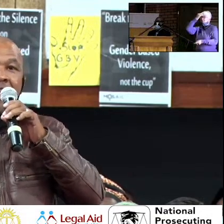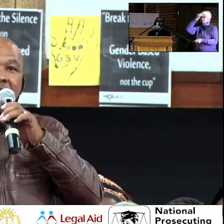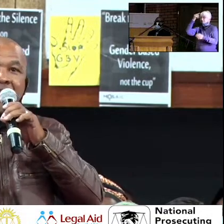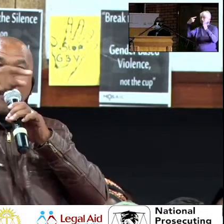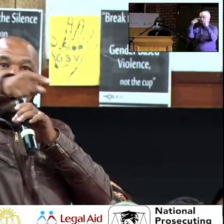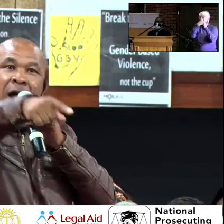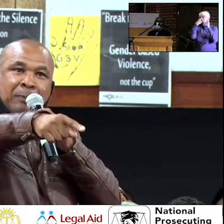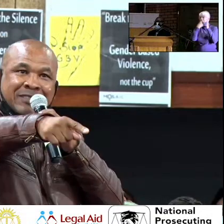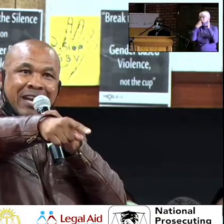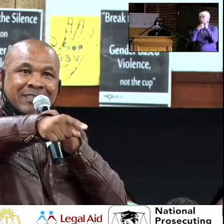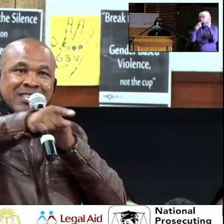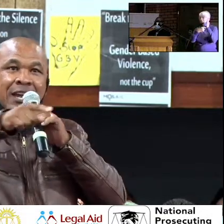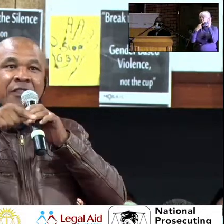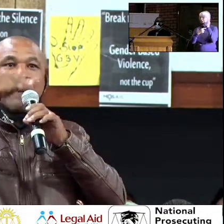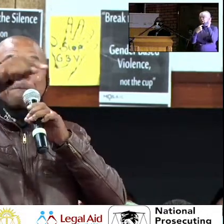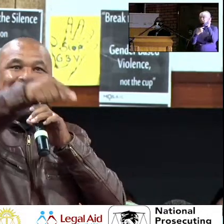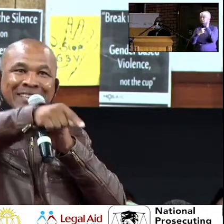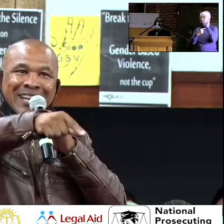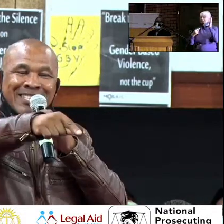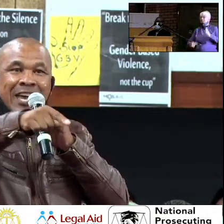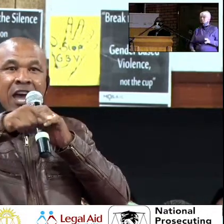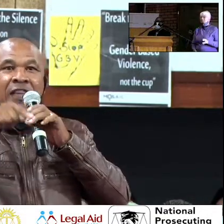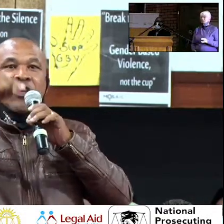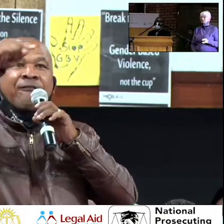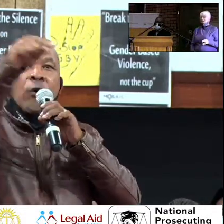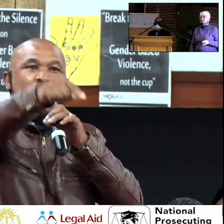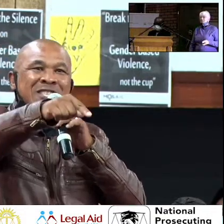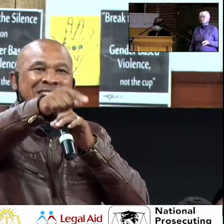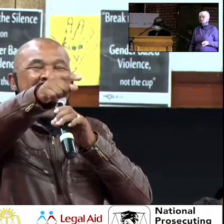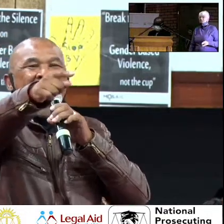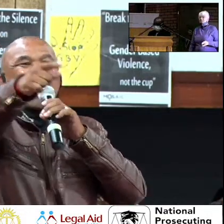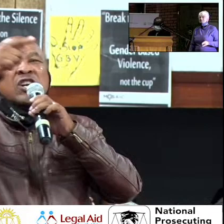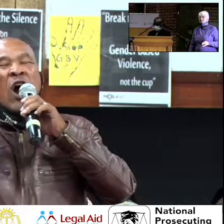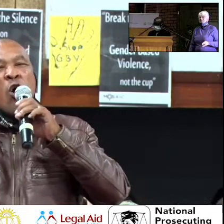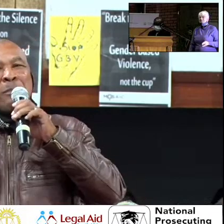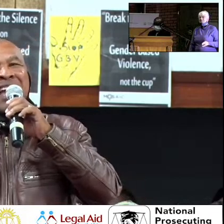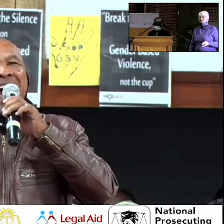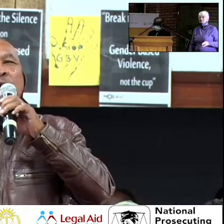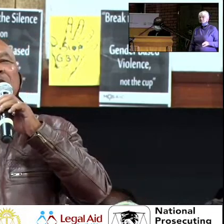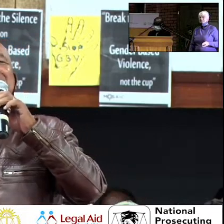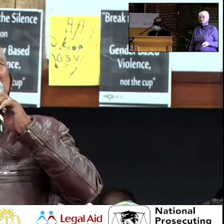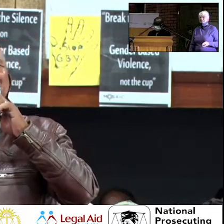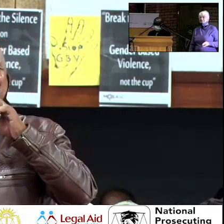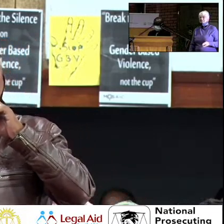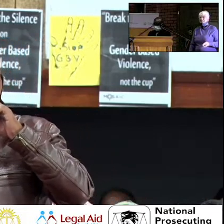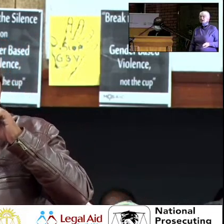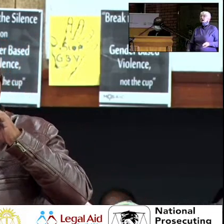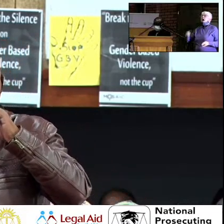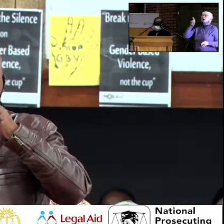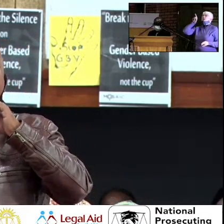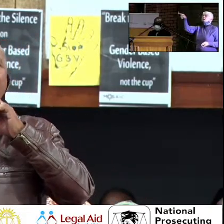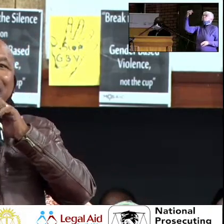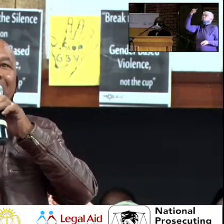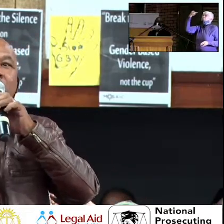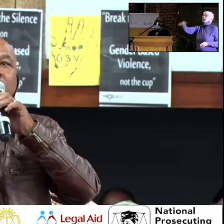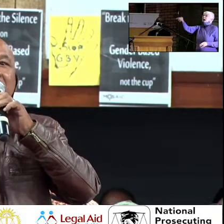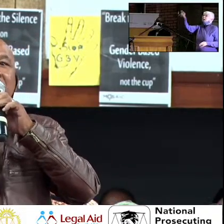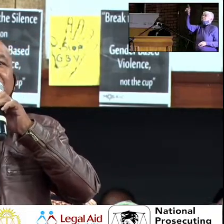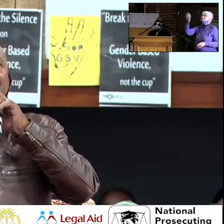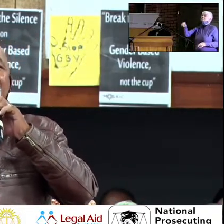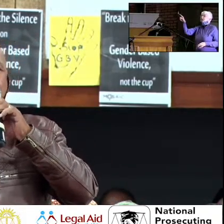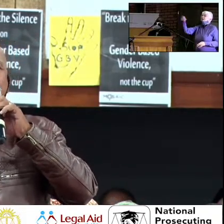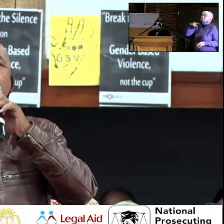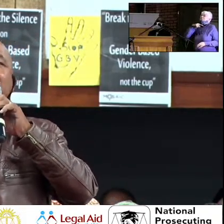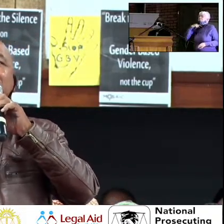out that the perpetrators, the murderers, and the fools are roaming our streets again, without